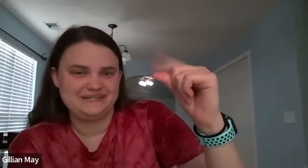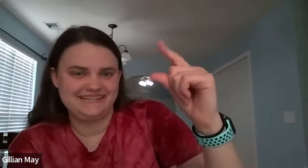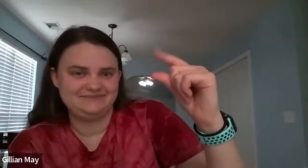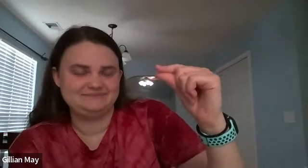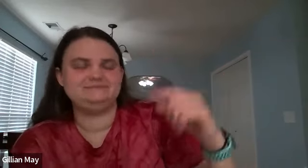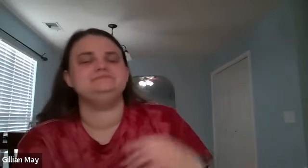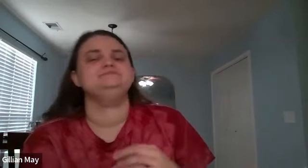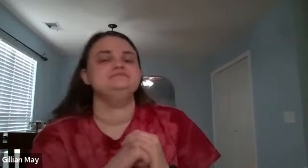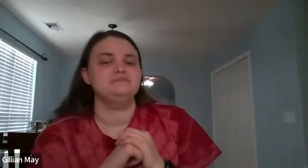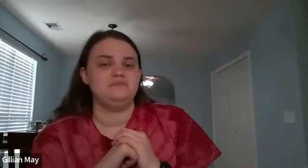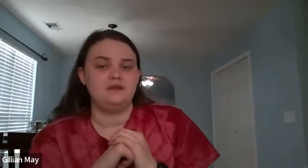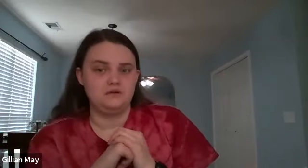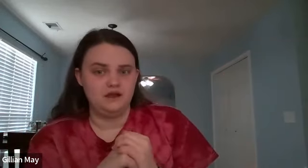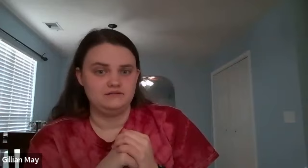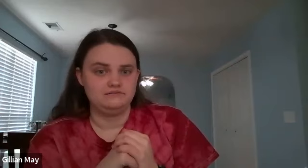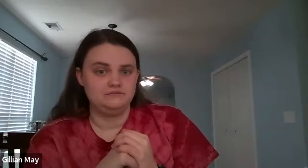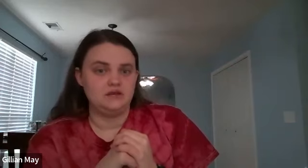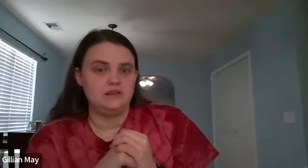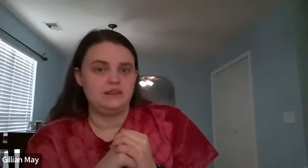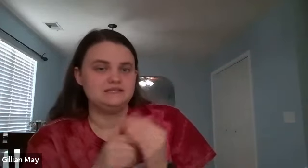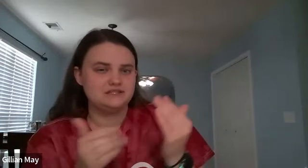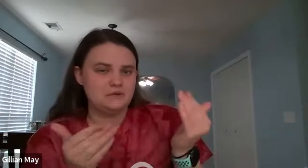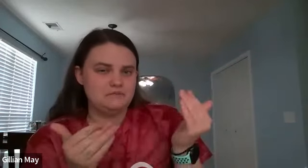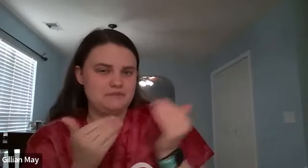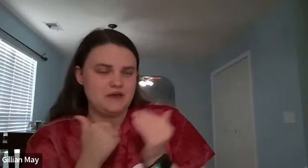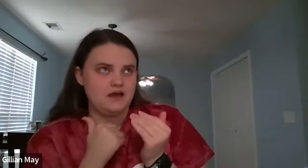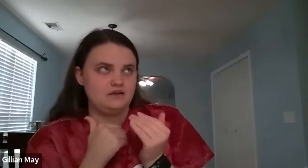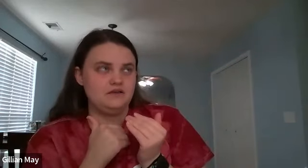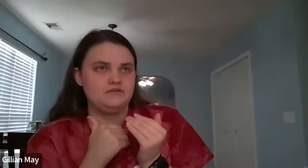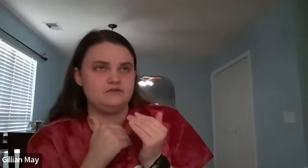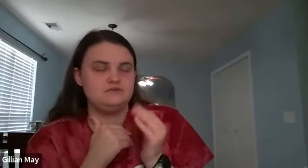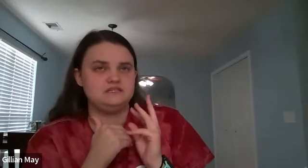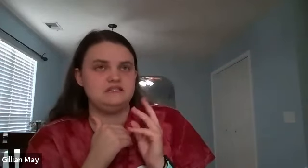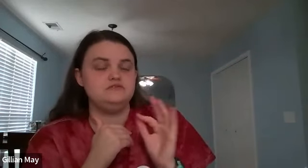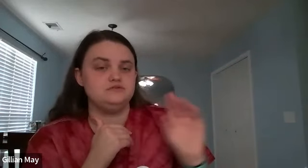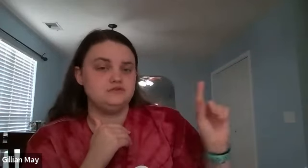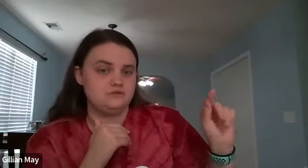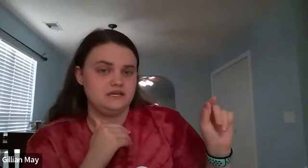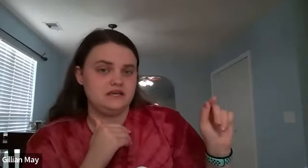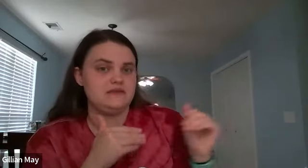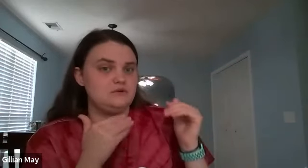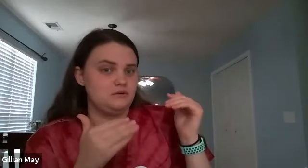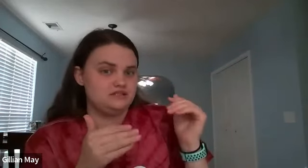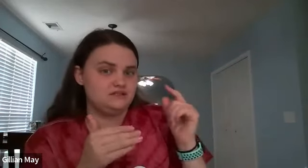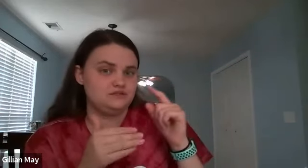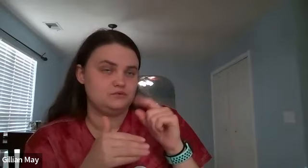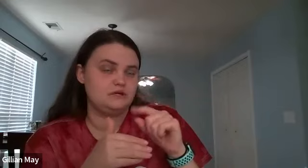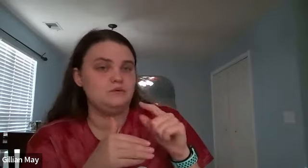20. Okay, let's go back through 16 through 20, and then we'll go on to 21